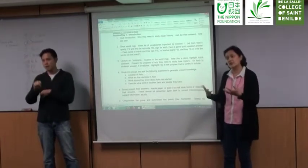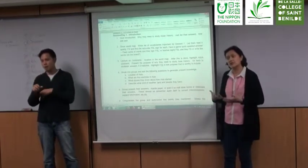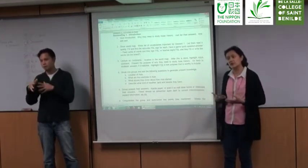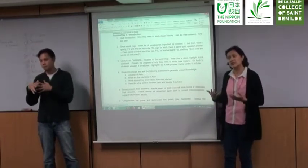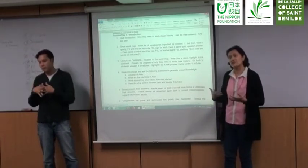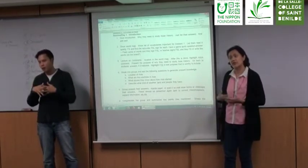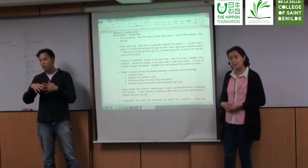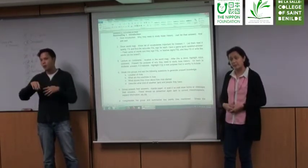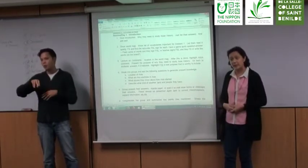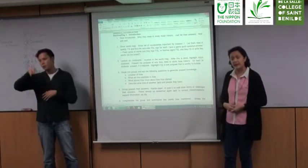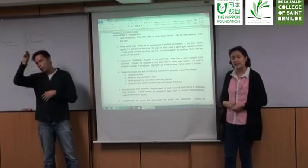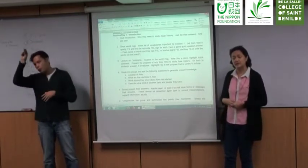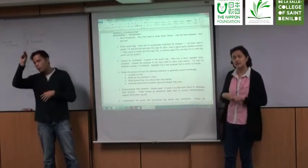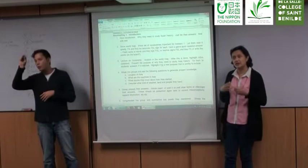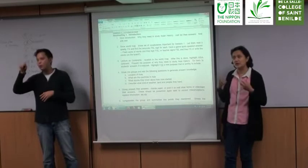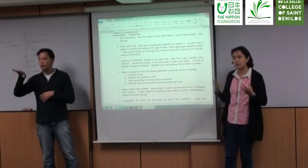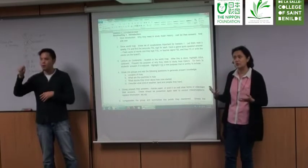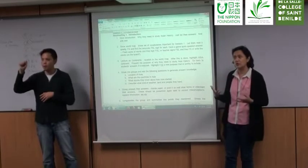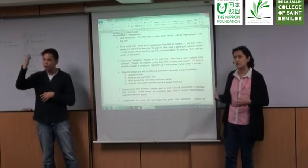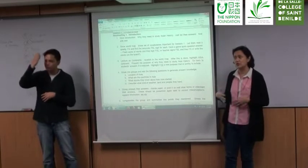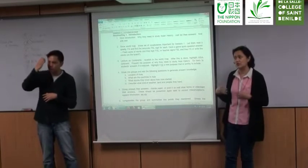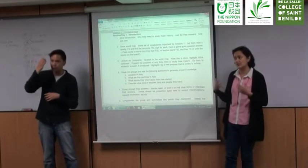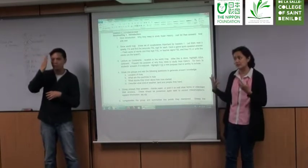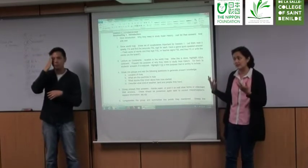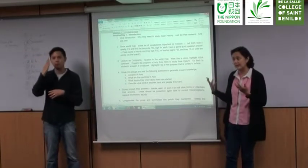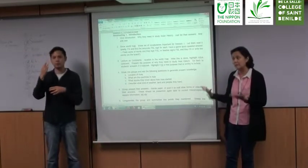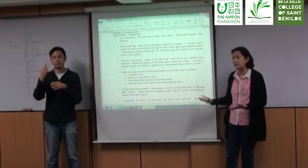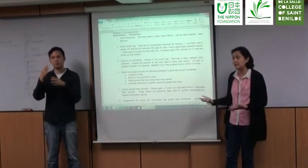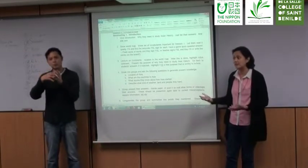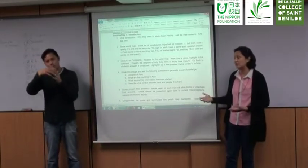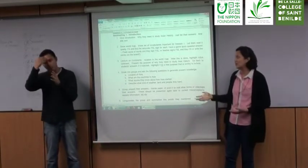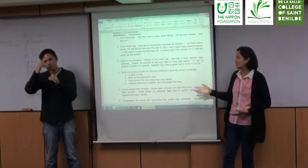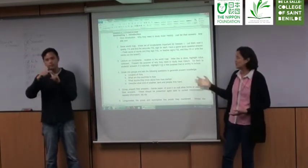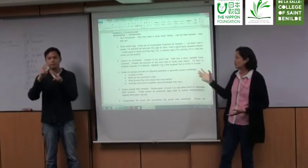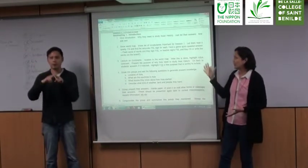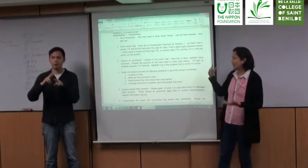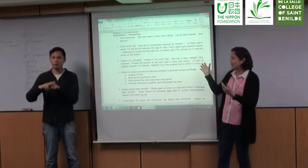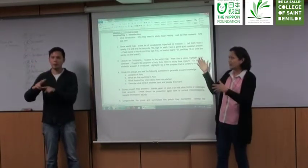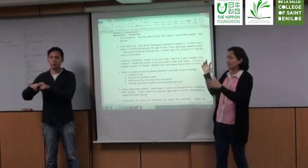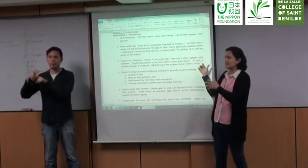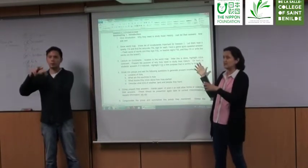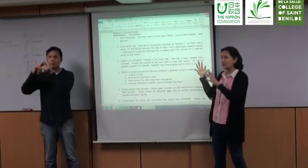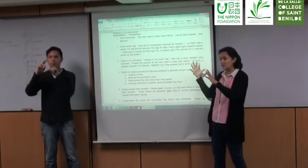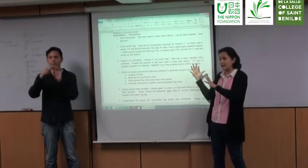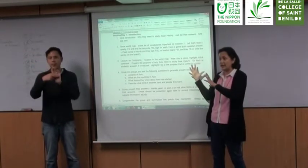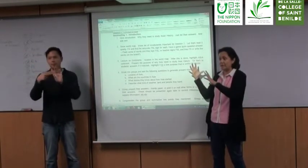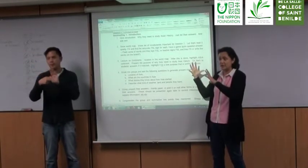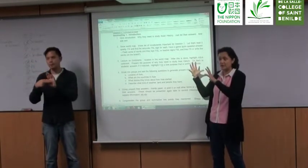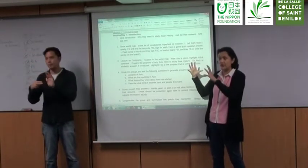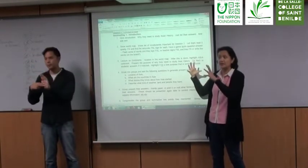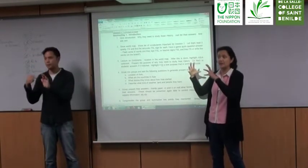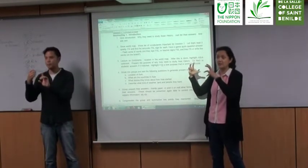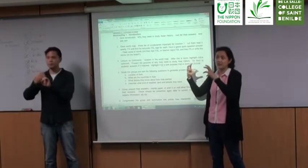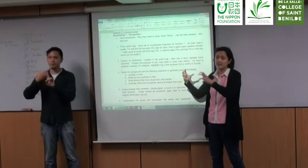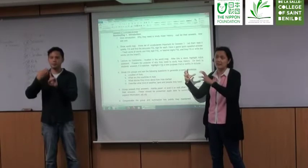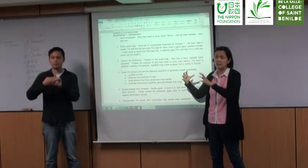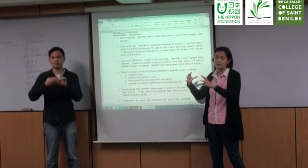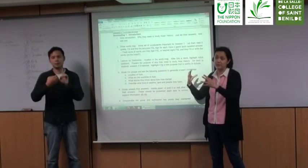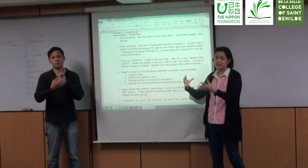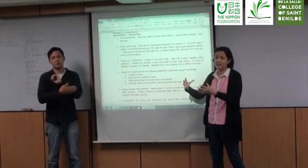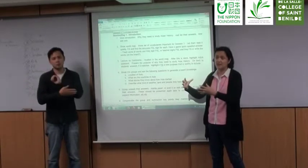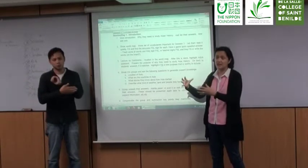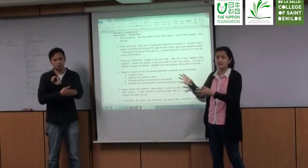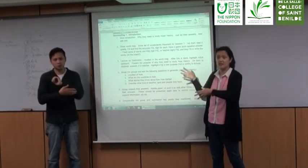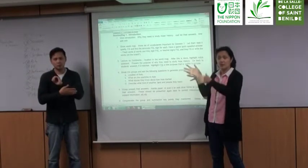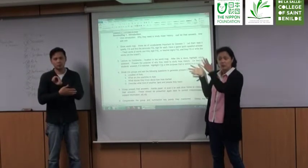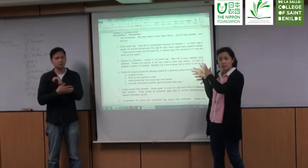encountering certain vocabulary, certain terminologies, labels. So the idea is that each time a certain concept will